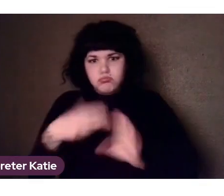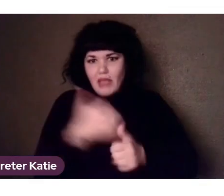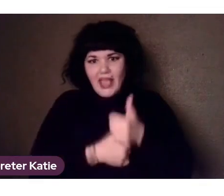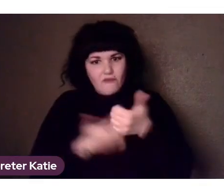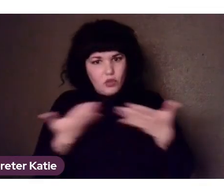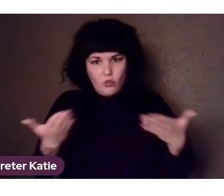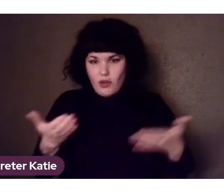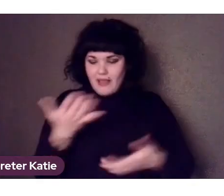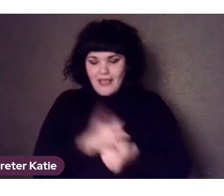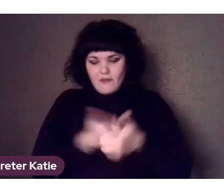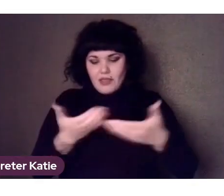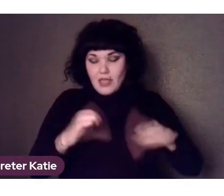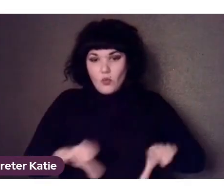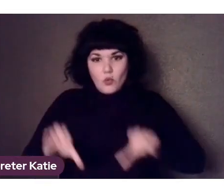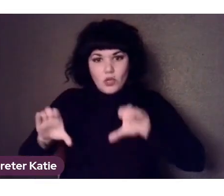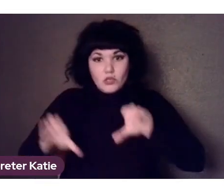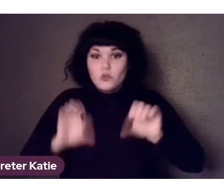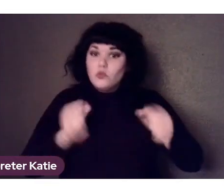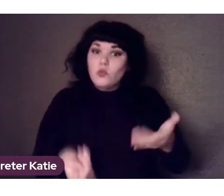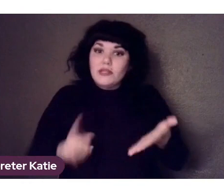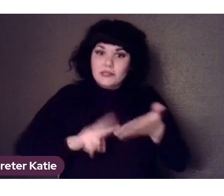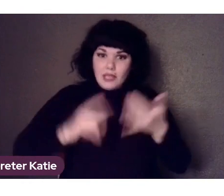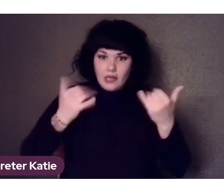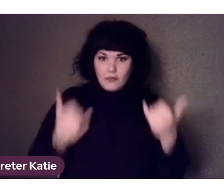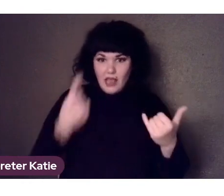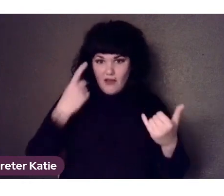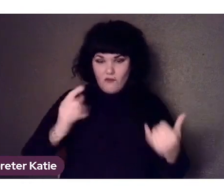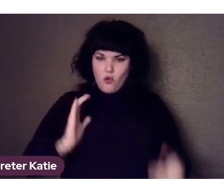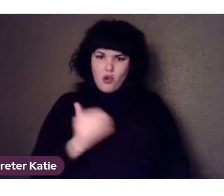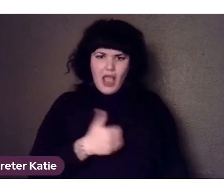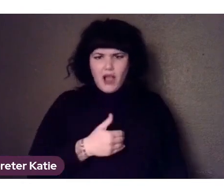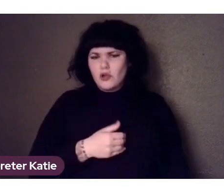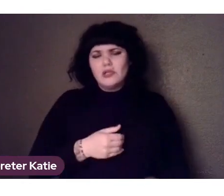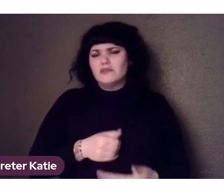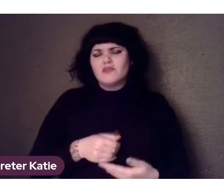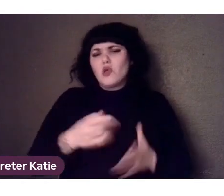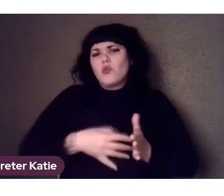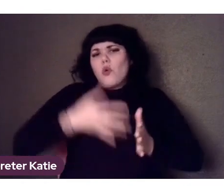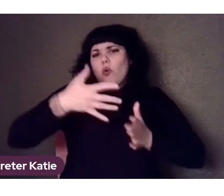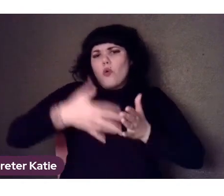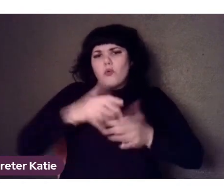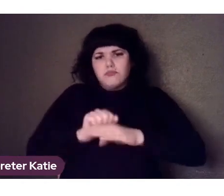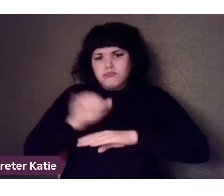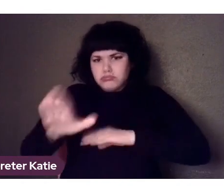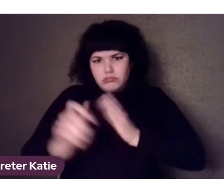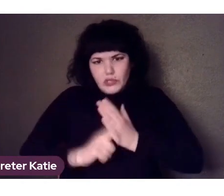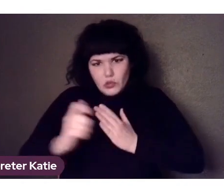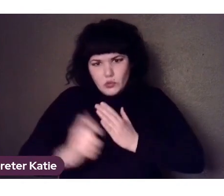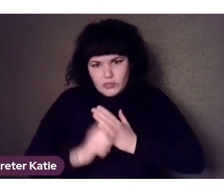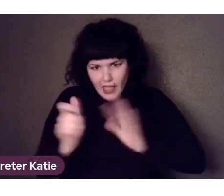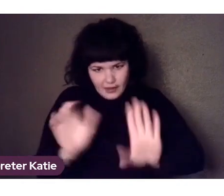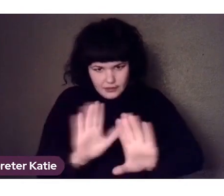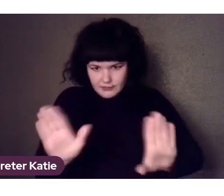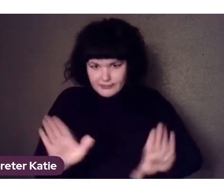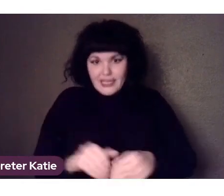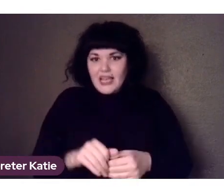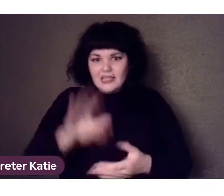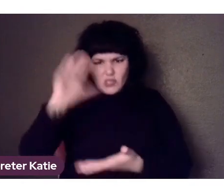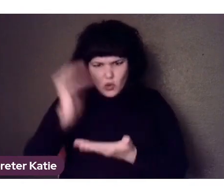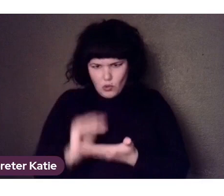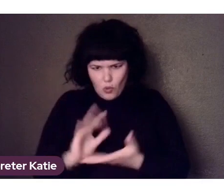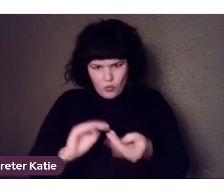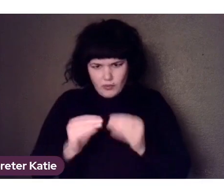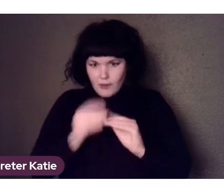up. You can sign up now for our low volume newsletter. That's a new thing too. We're going low volume newsletter. So we won't be emailing you all the